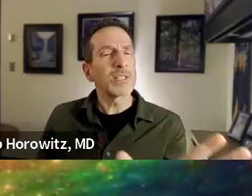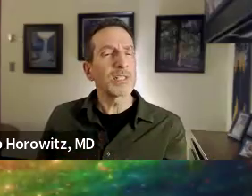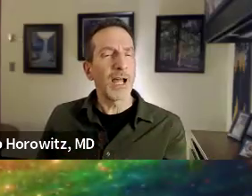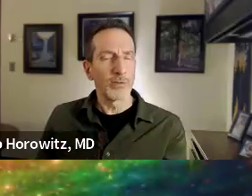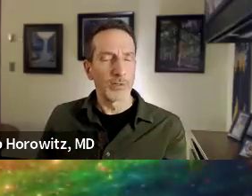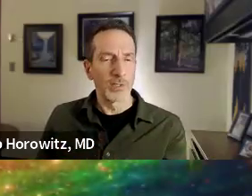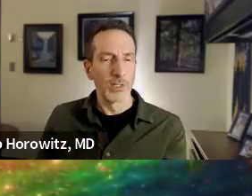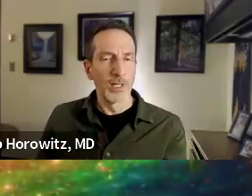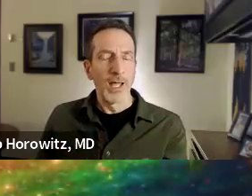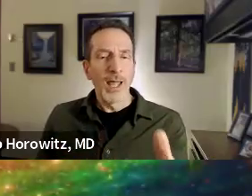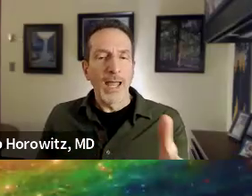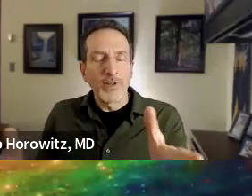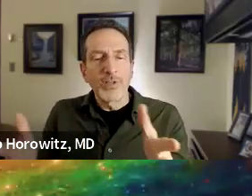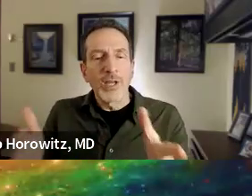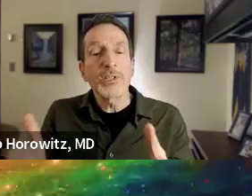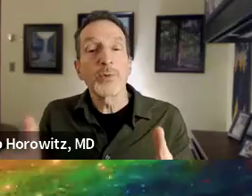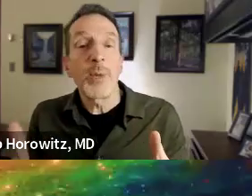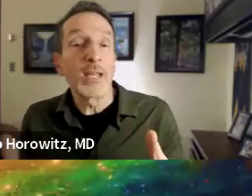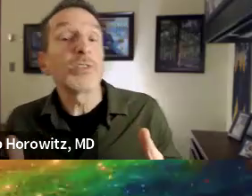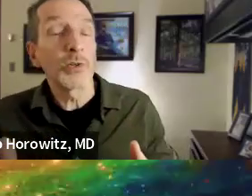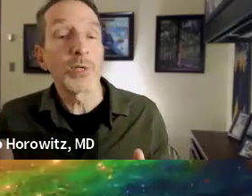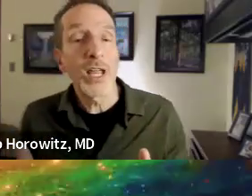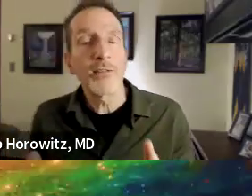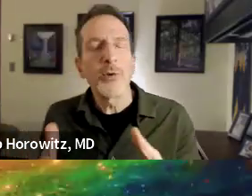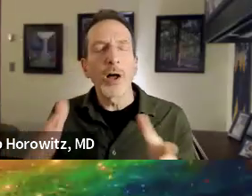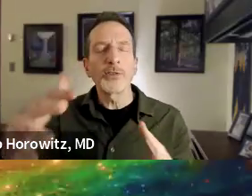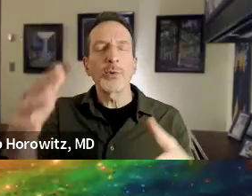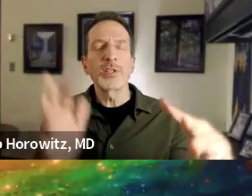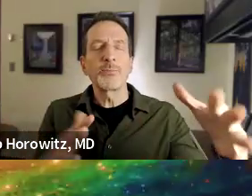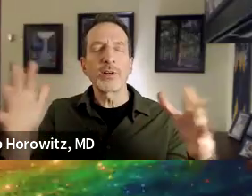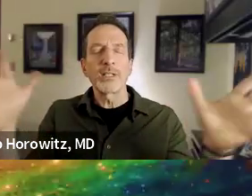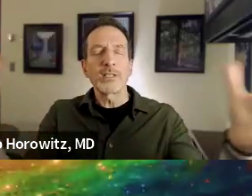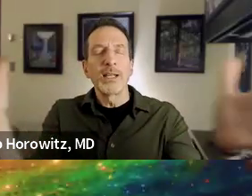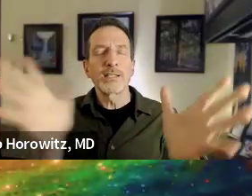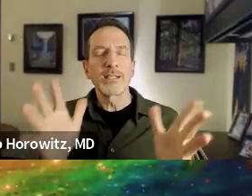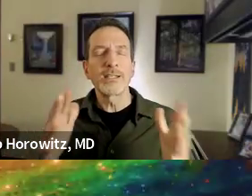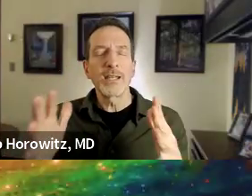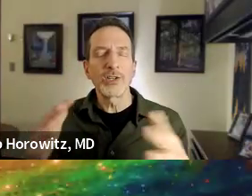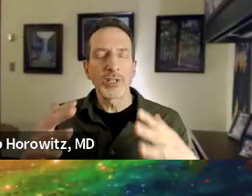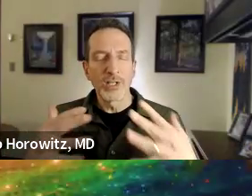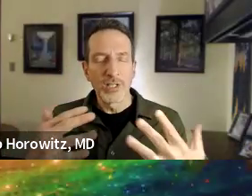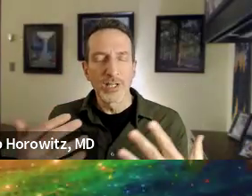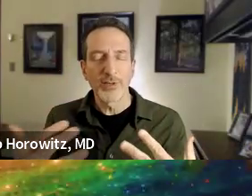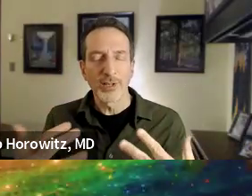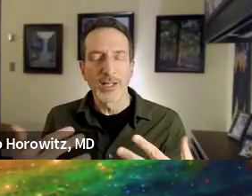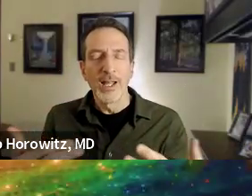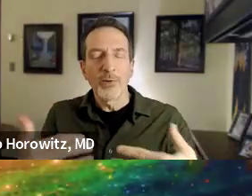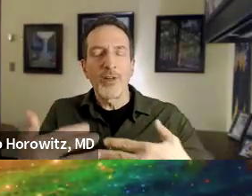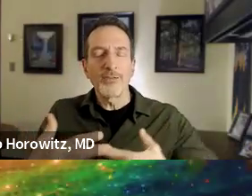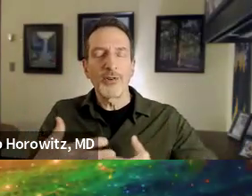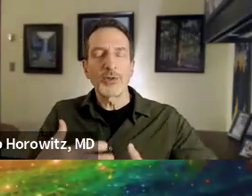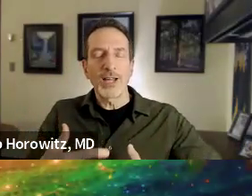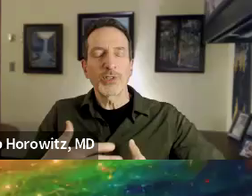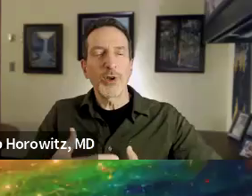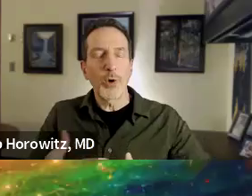some sound. And we've done this with patients who are deaf who also experience sensation differently.